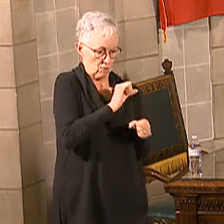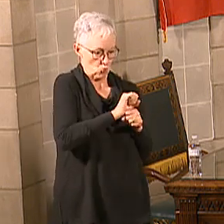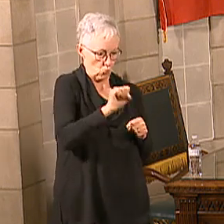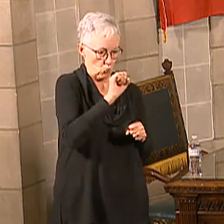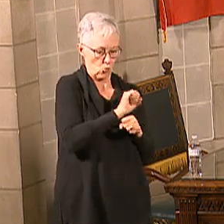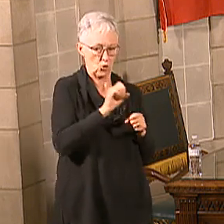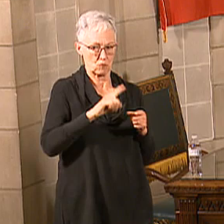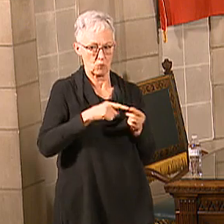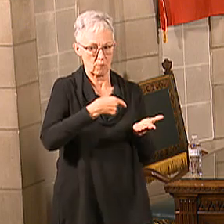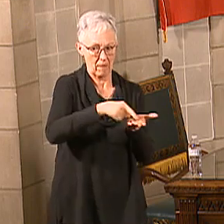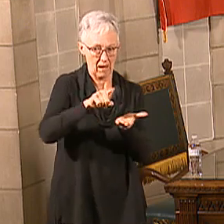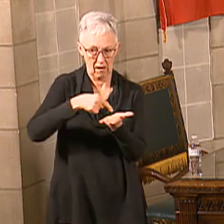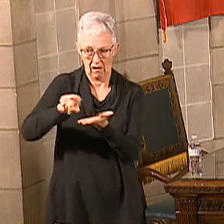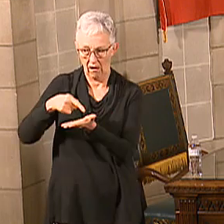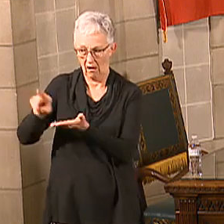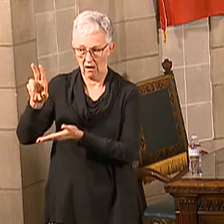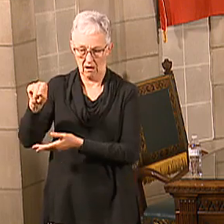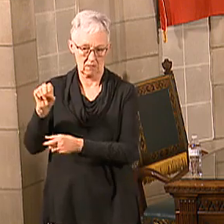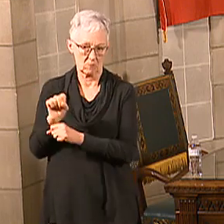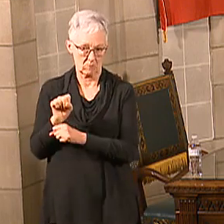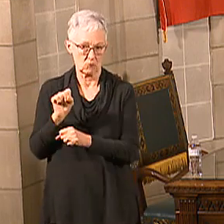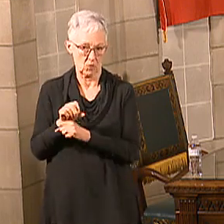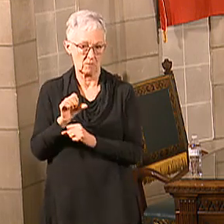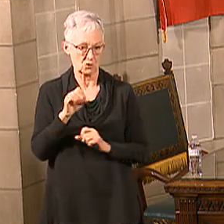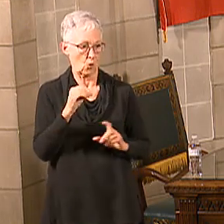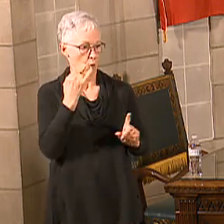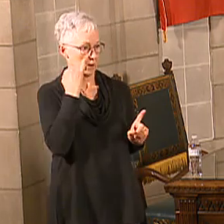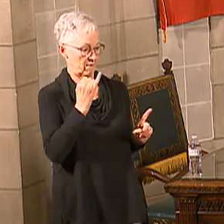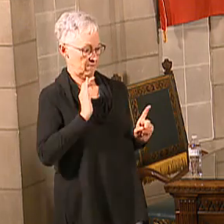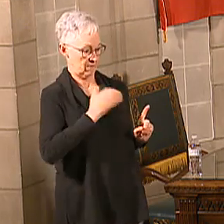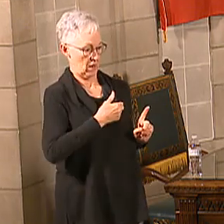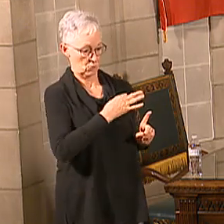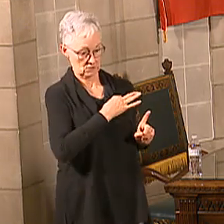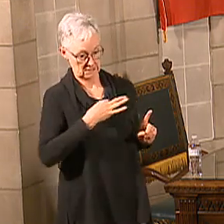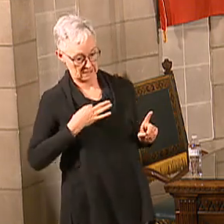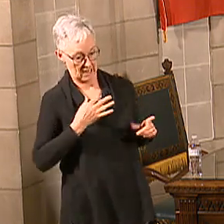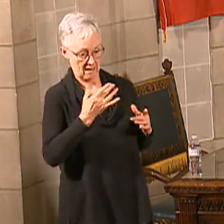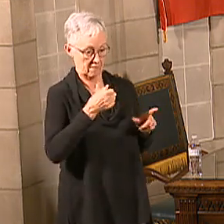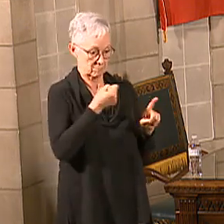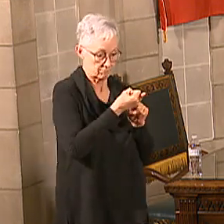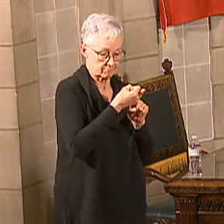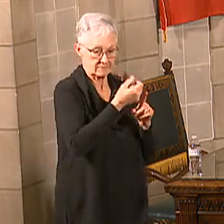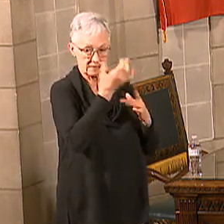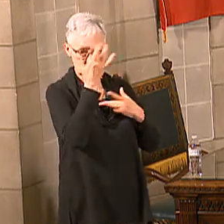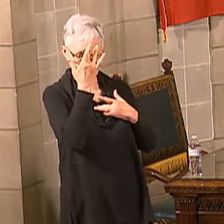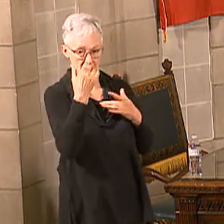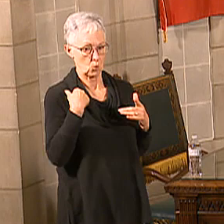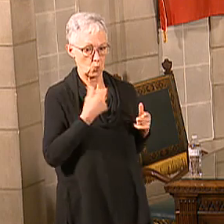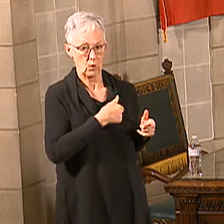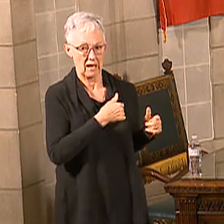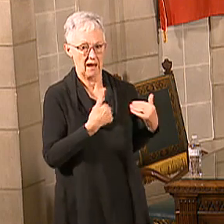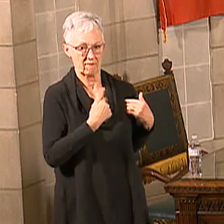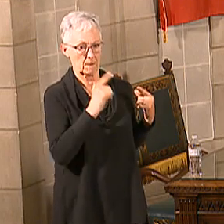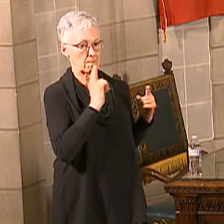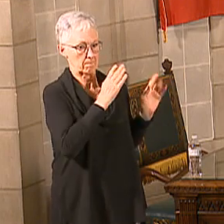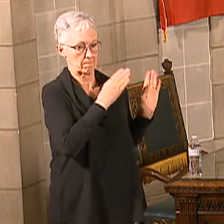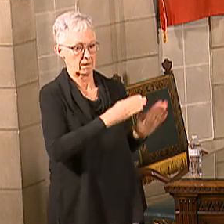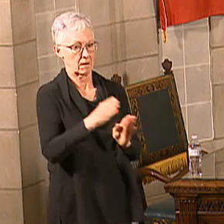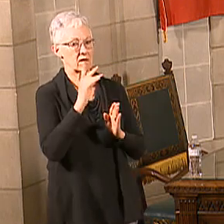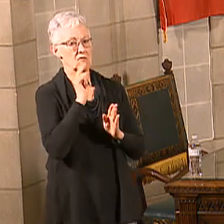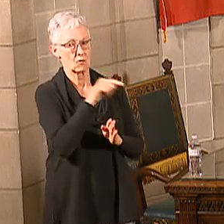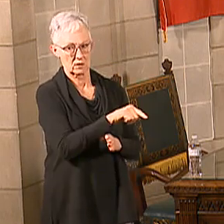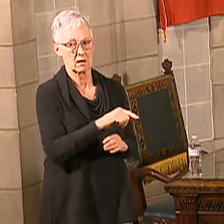So basically that would cover where we're at. We will try and get those benefits processed as quickly as possible. And,